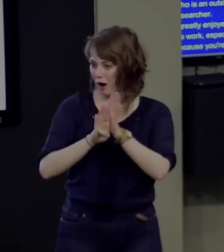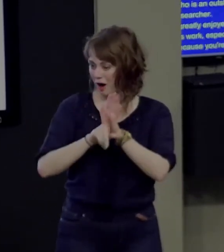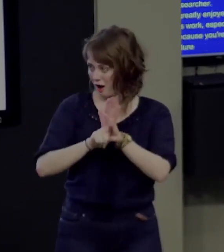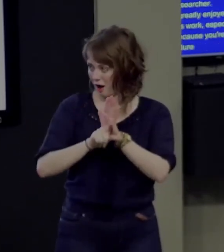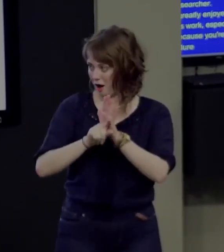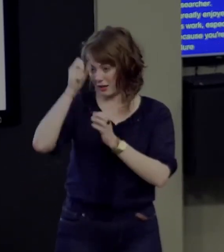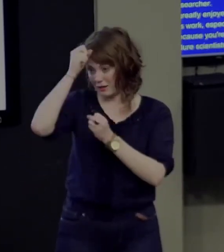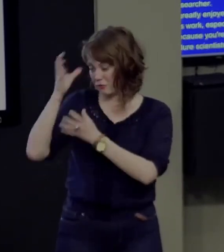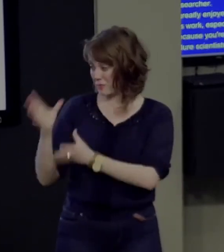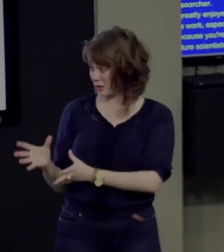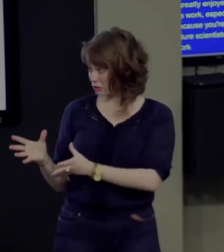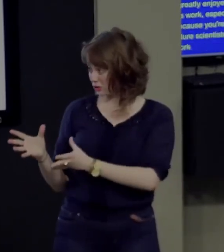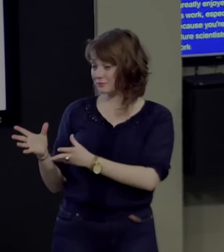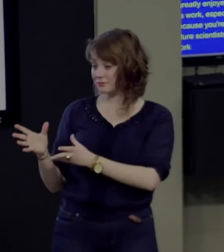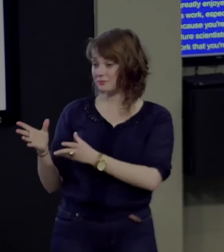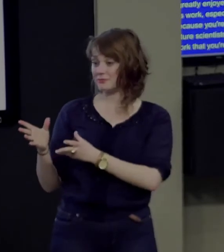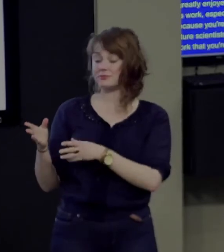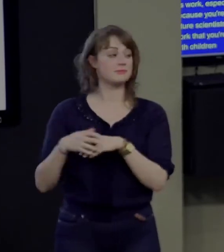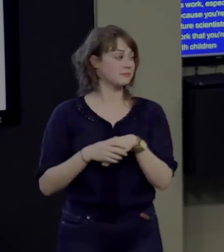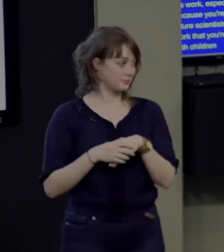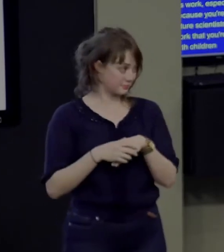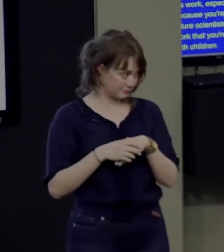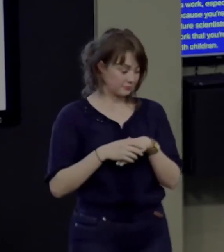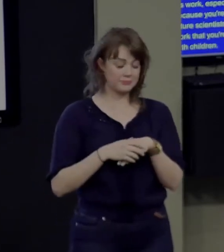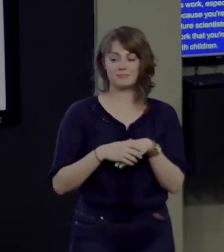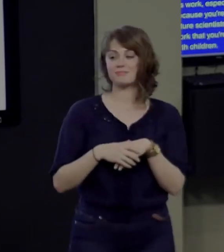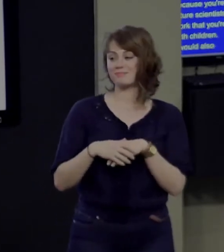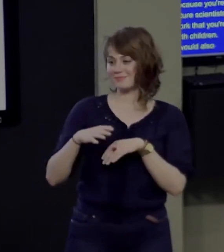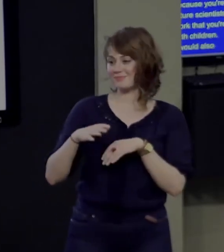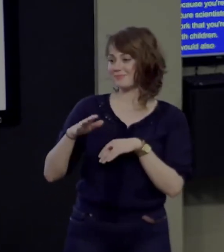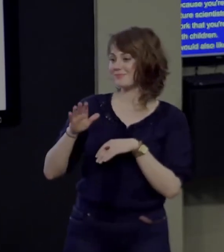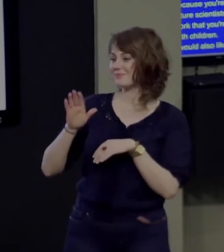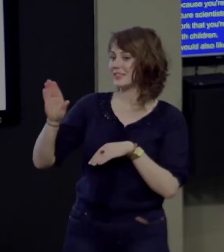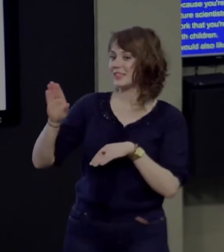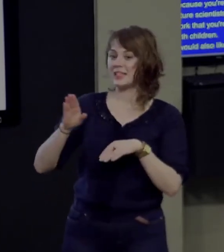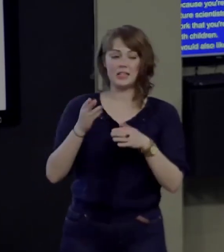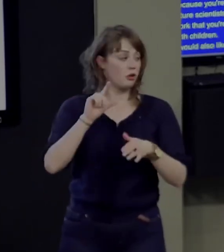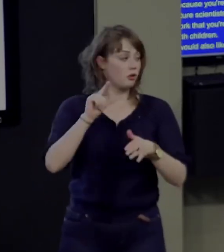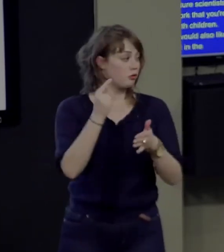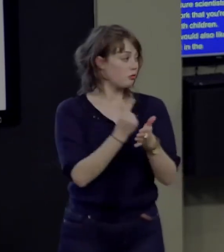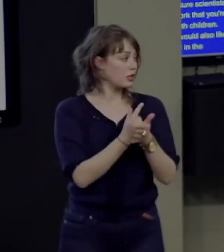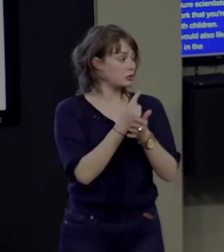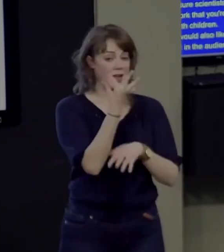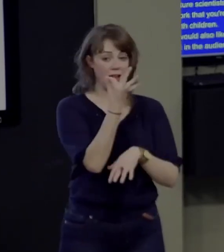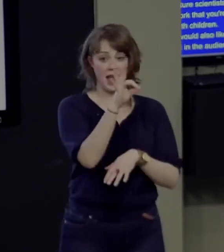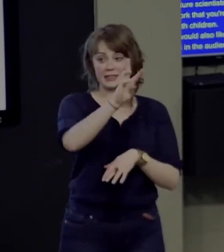I'd also like to let you all in the audience know a bit about Dr. Klahr's background.